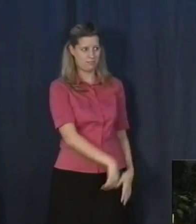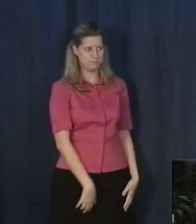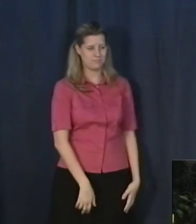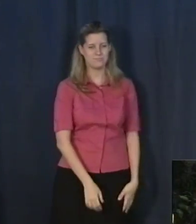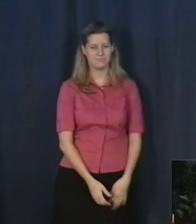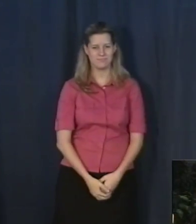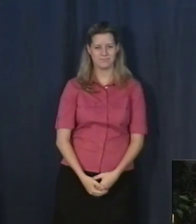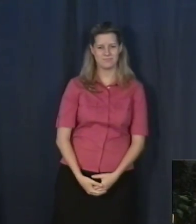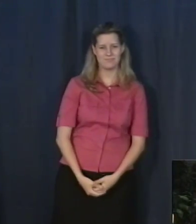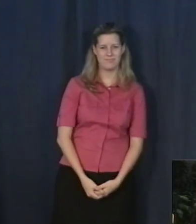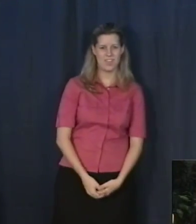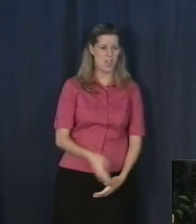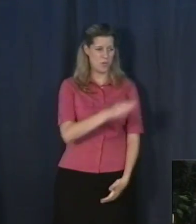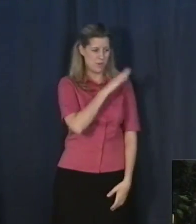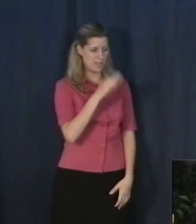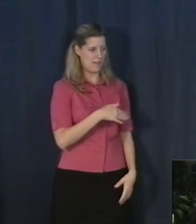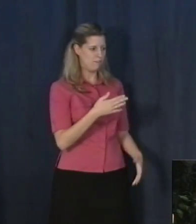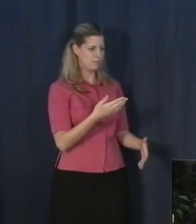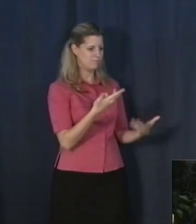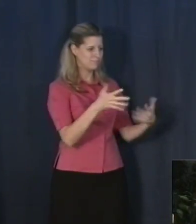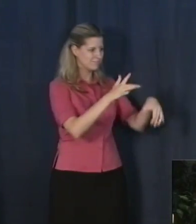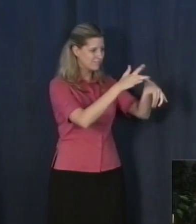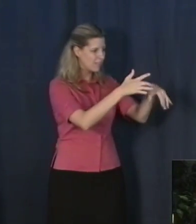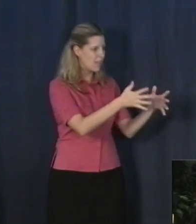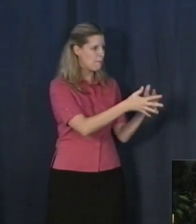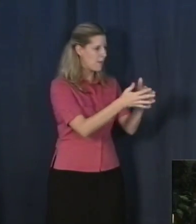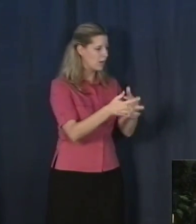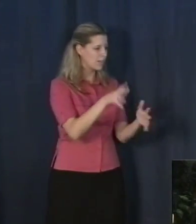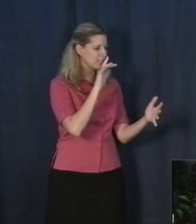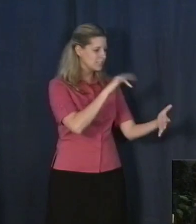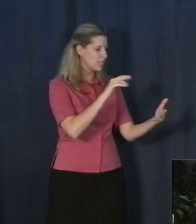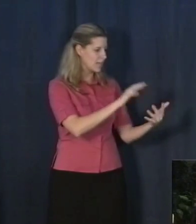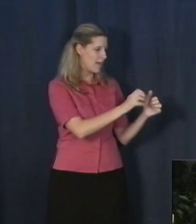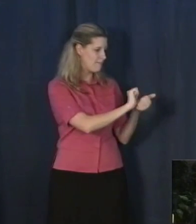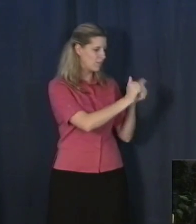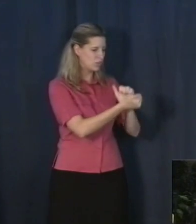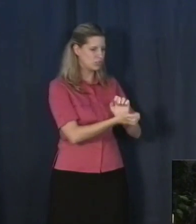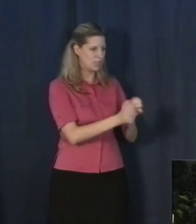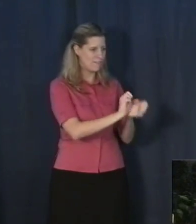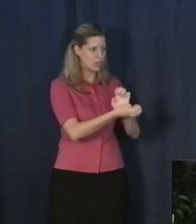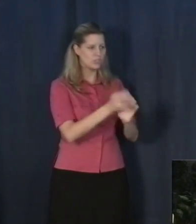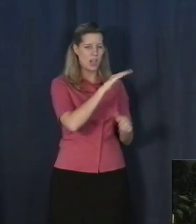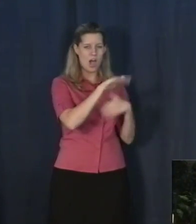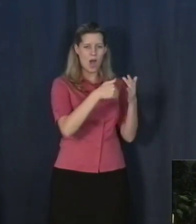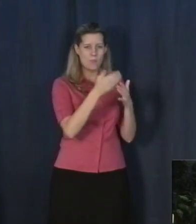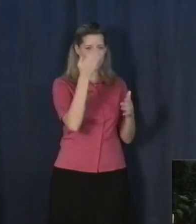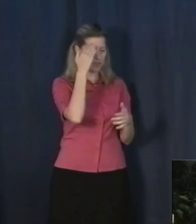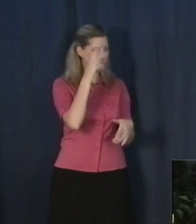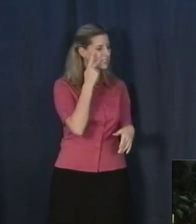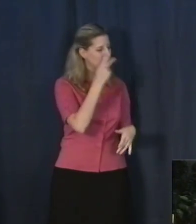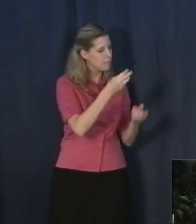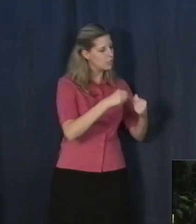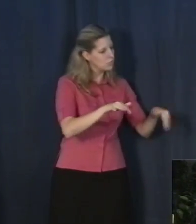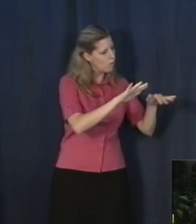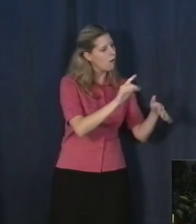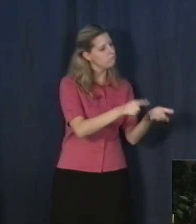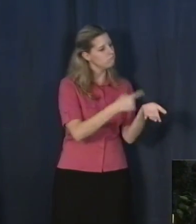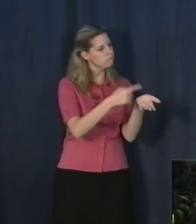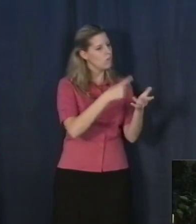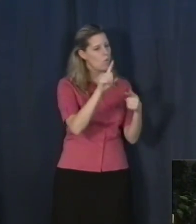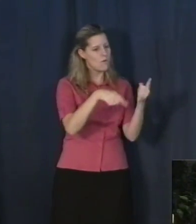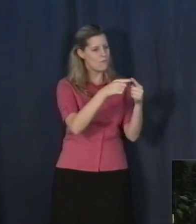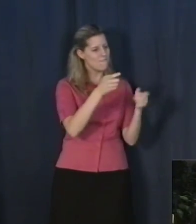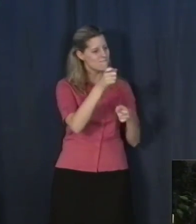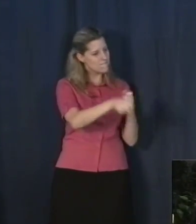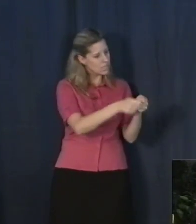about that. We've never been to America to study evolution. All we know is we see them out in the swamp once in a while when we're